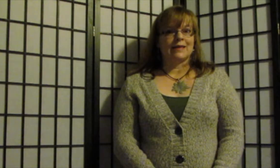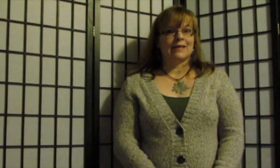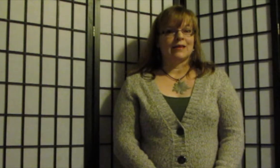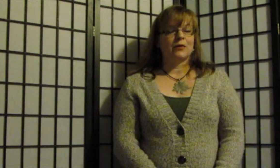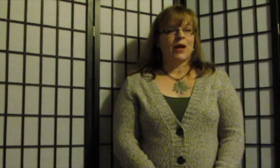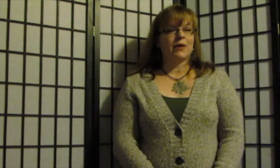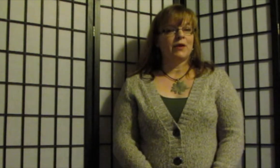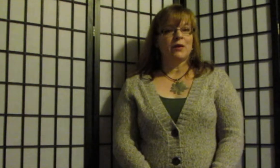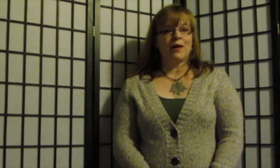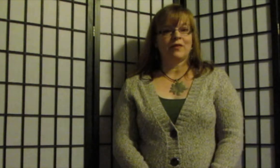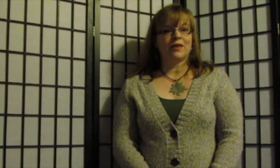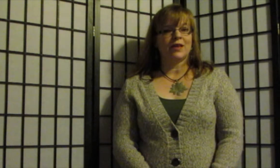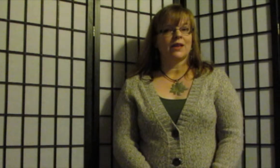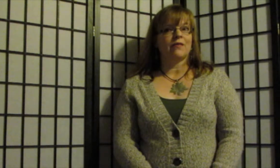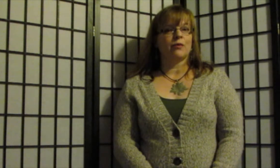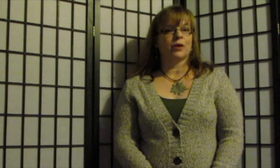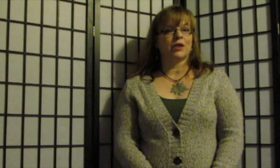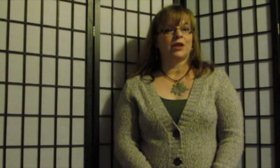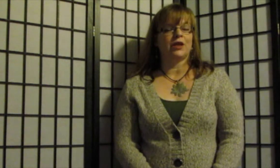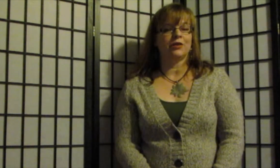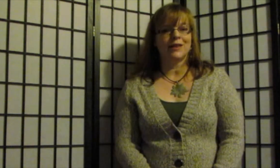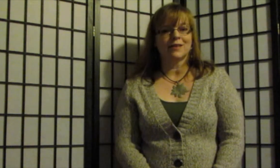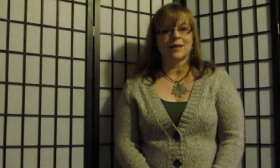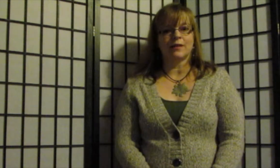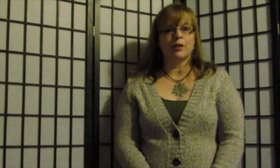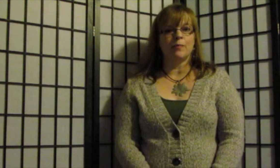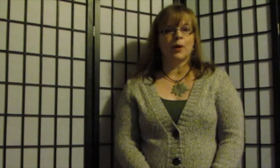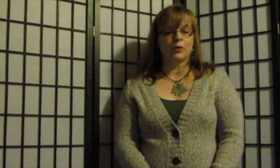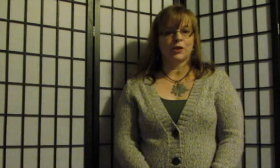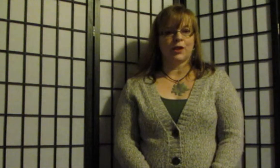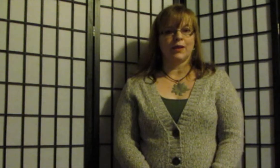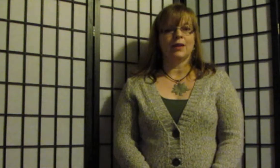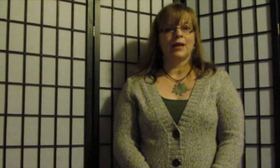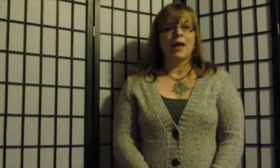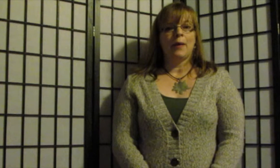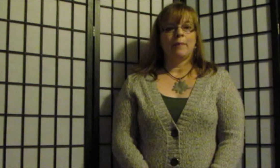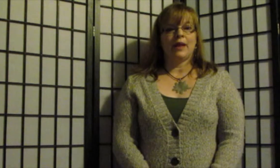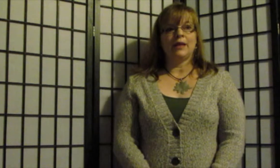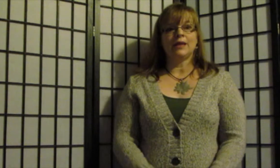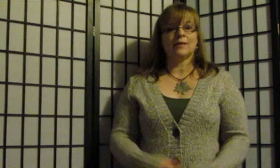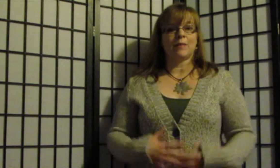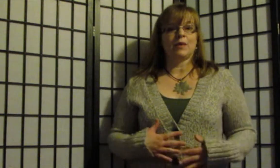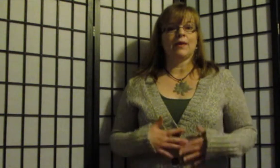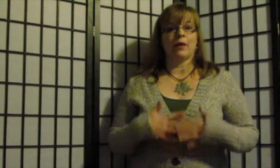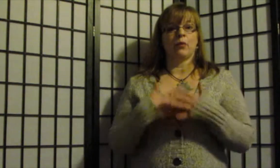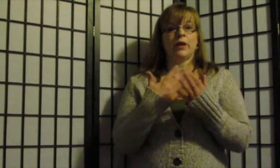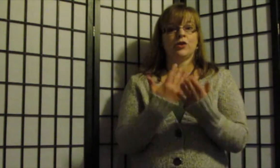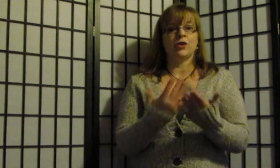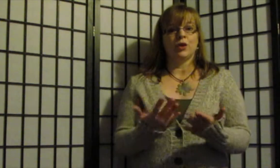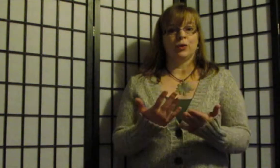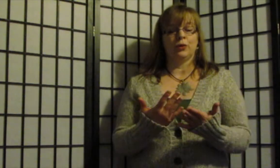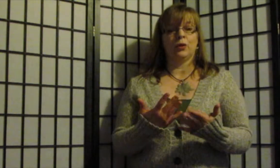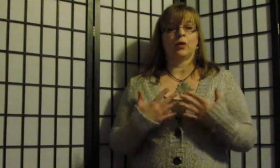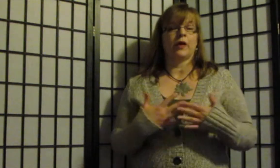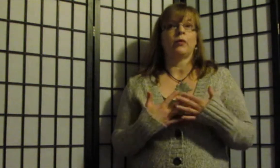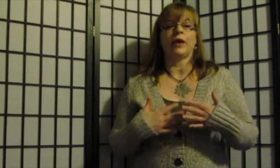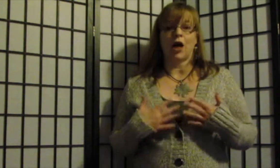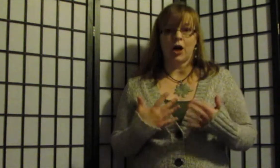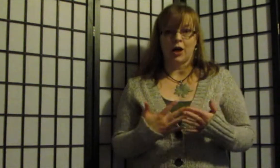Curious. We don't often think of the word curious as an emotion, but it is something that we do or that we